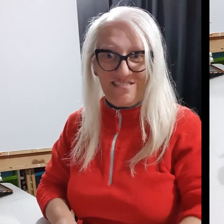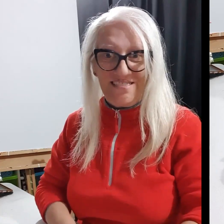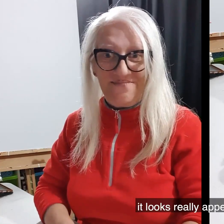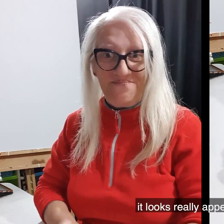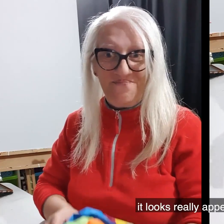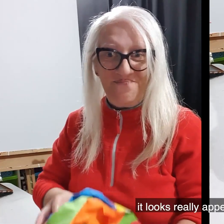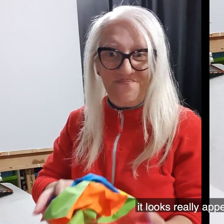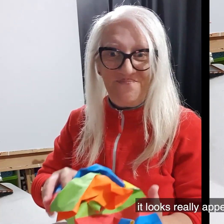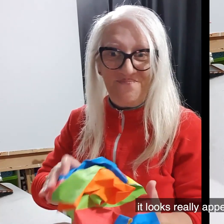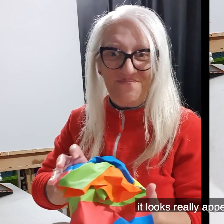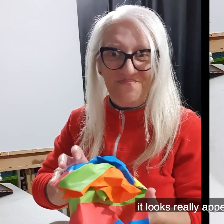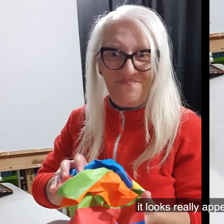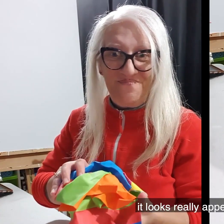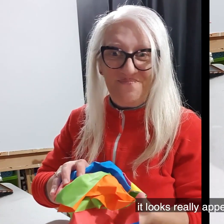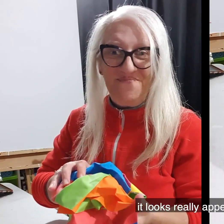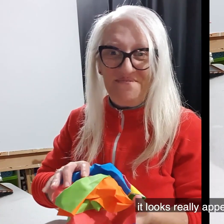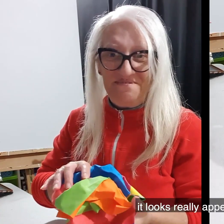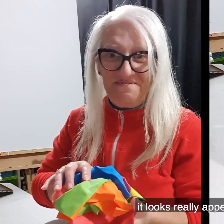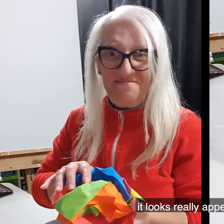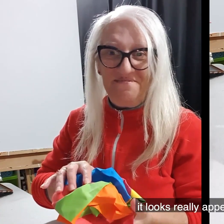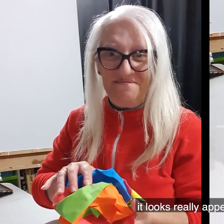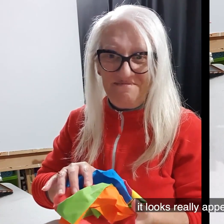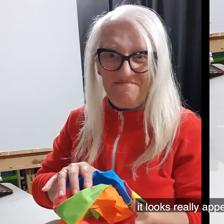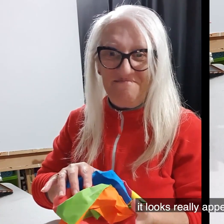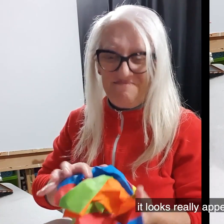But it looks really appealing. See?